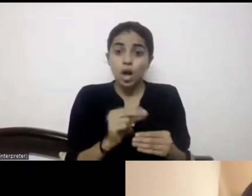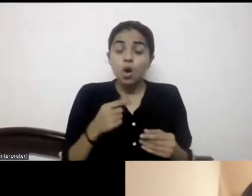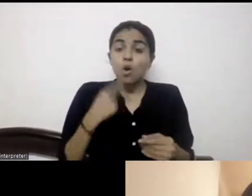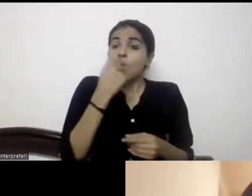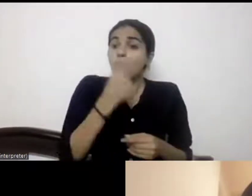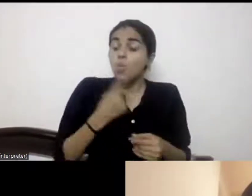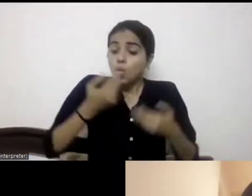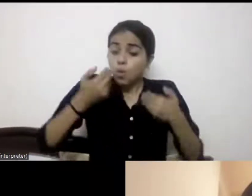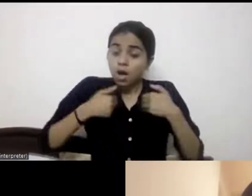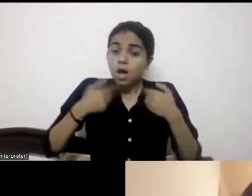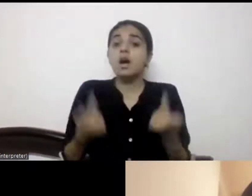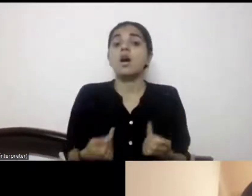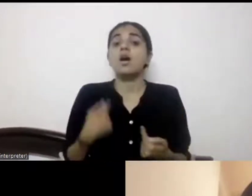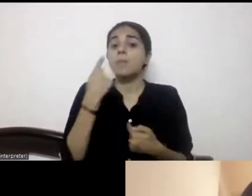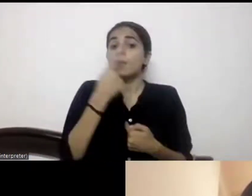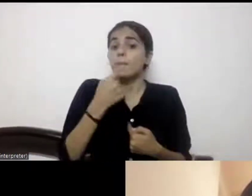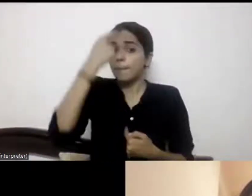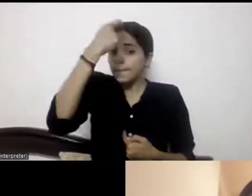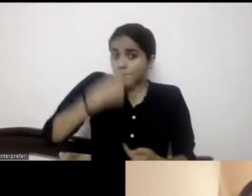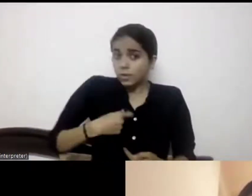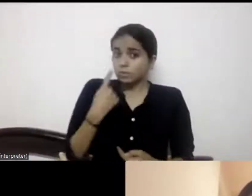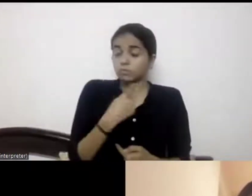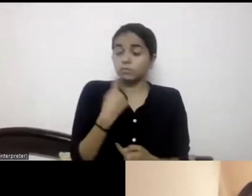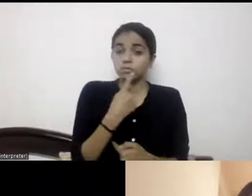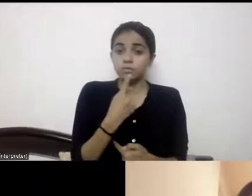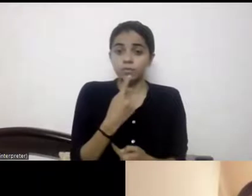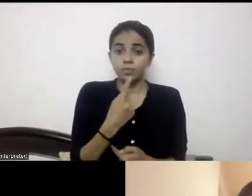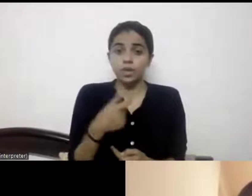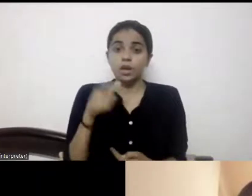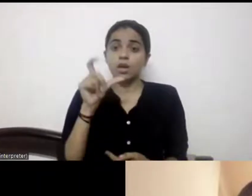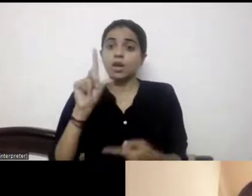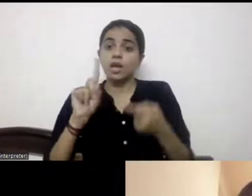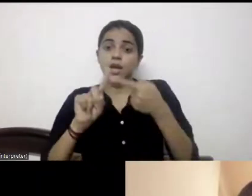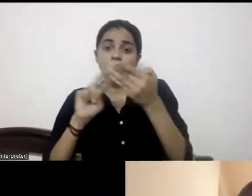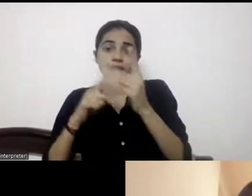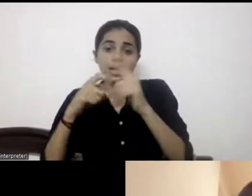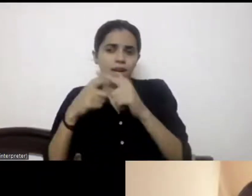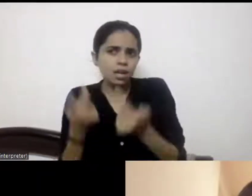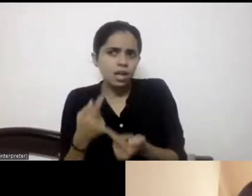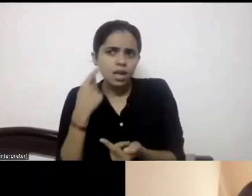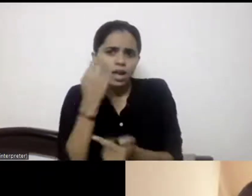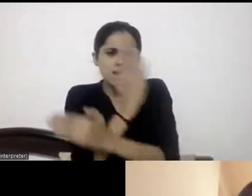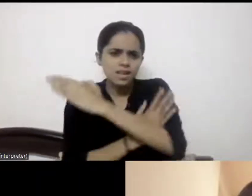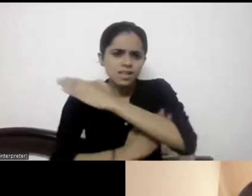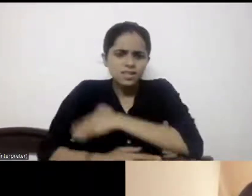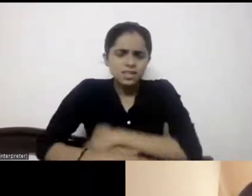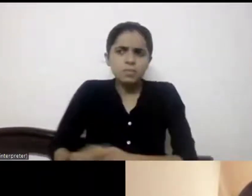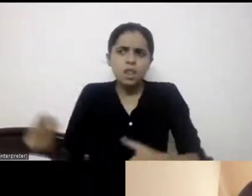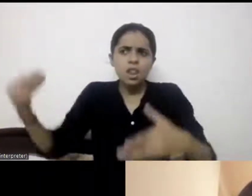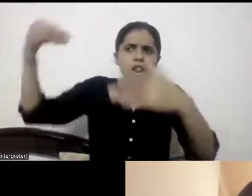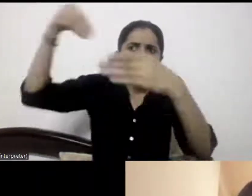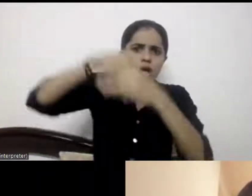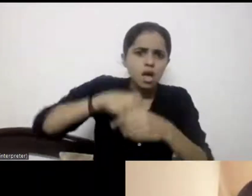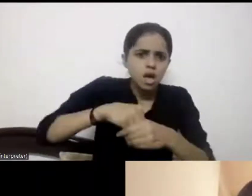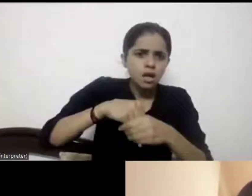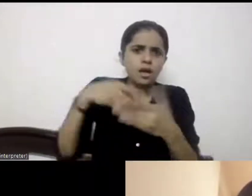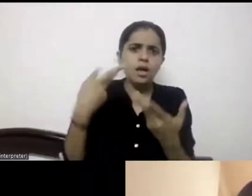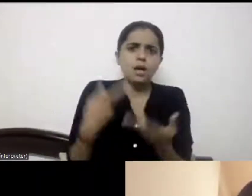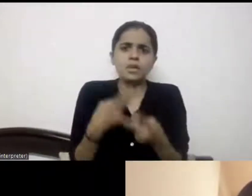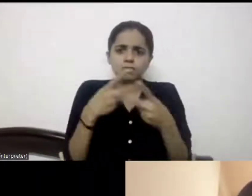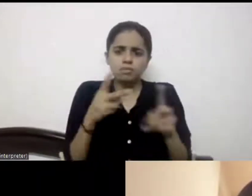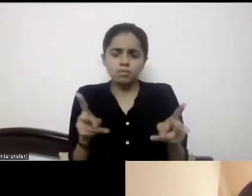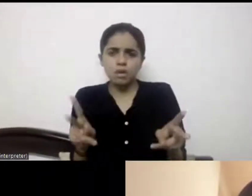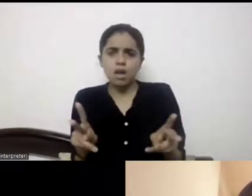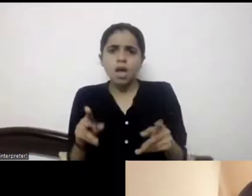are. When Leonard Davis talks about how disability has been excluded from the